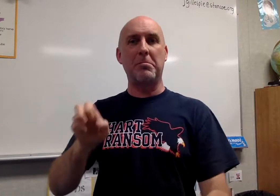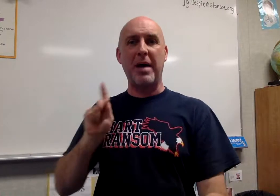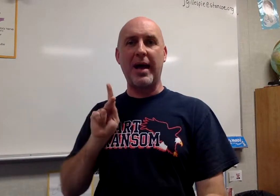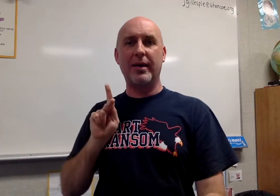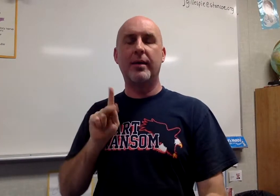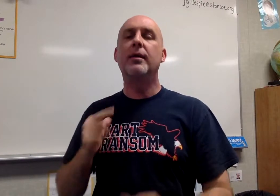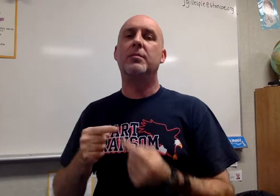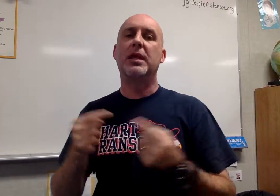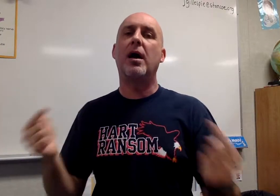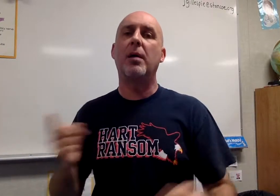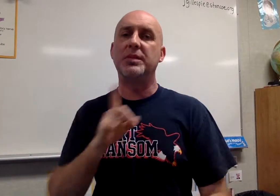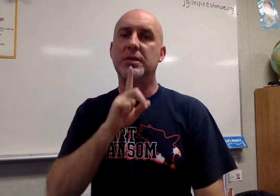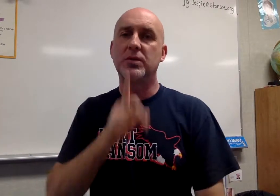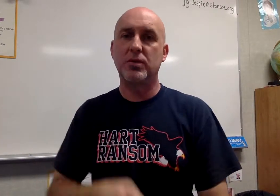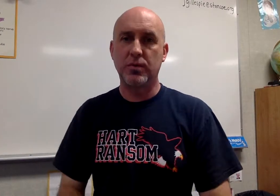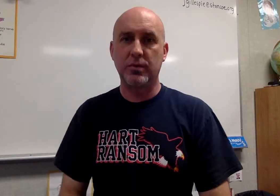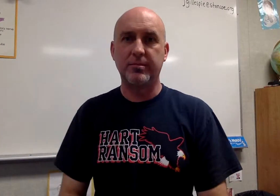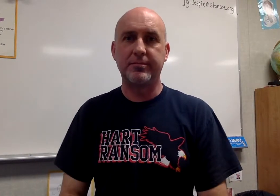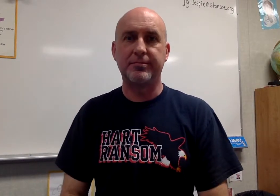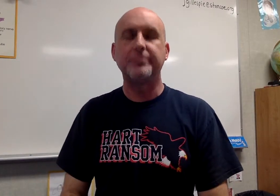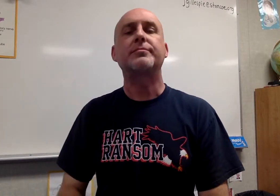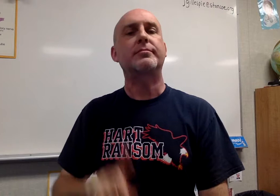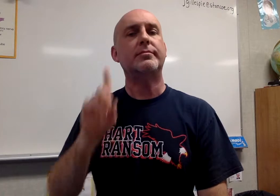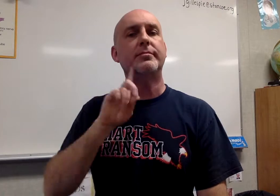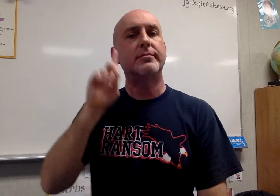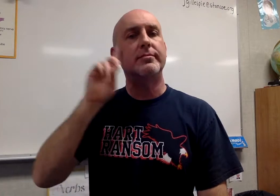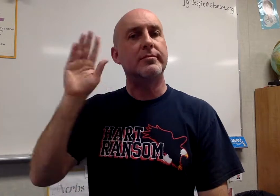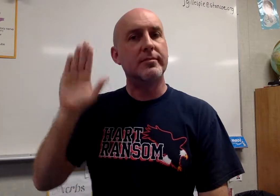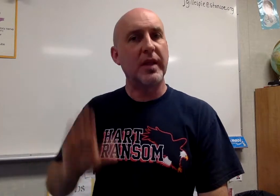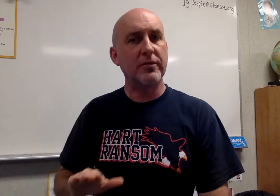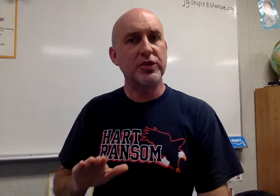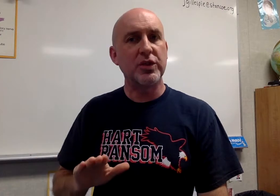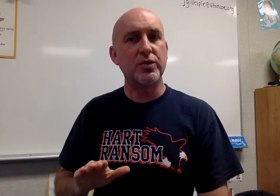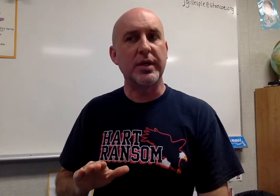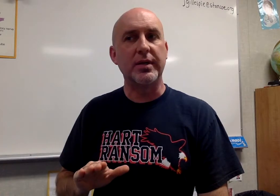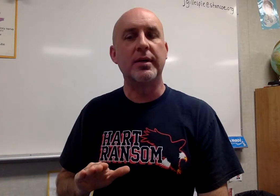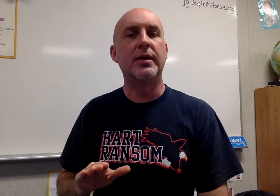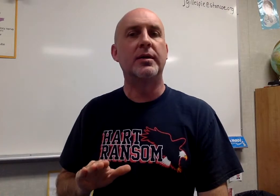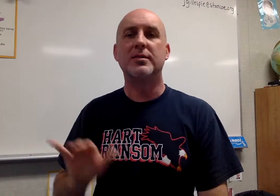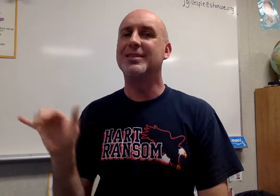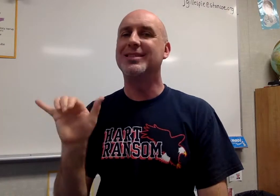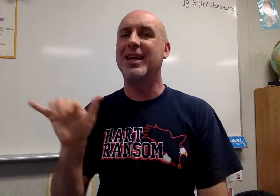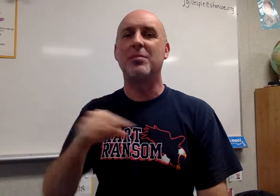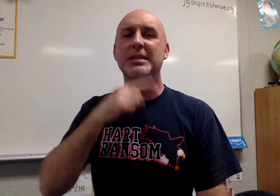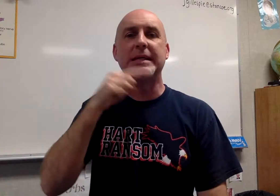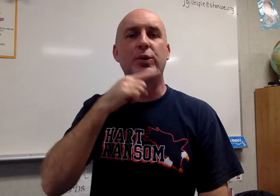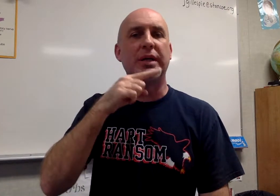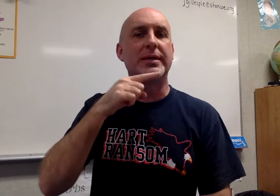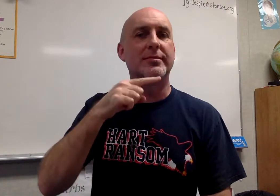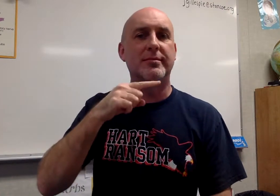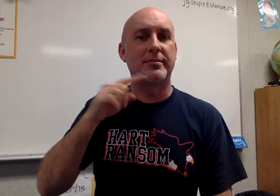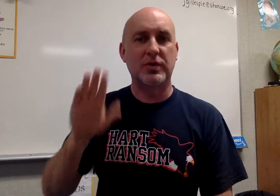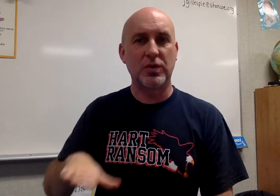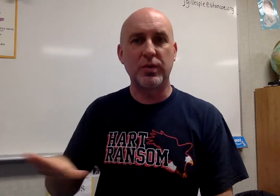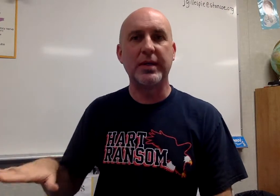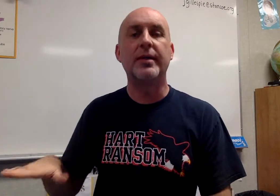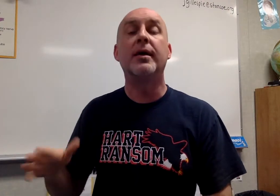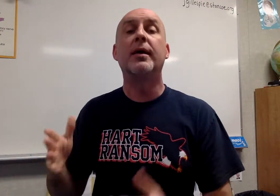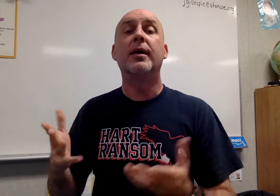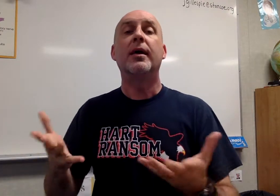back. The opposite is true. Deaf children, just the same as hearing children,